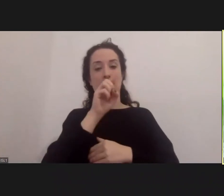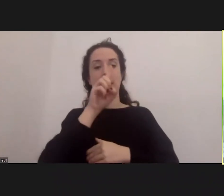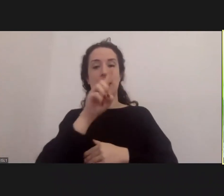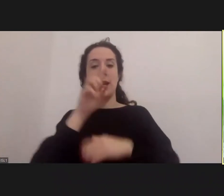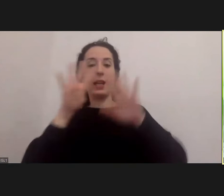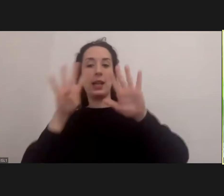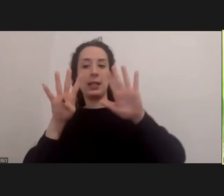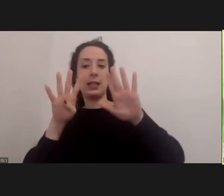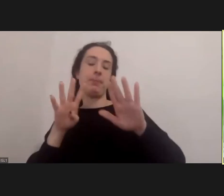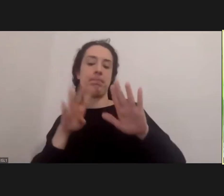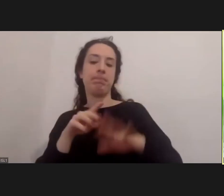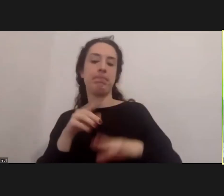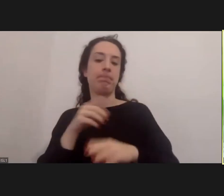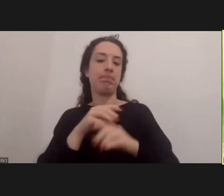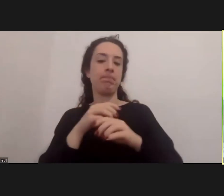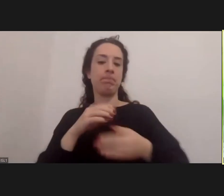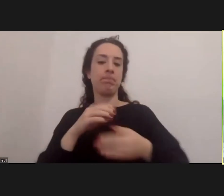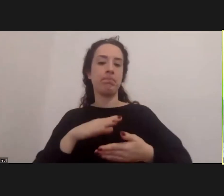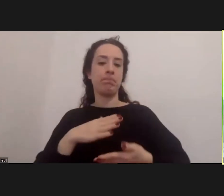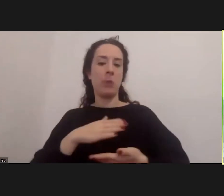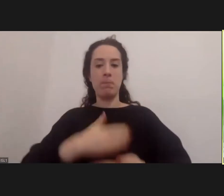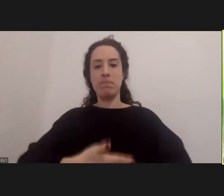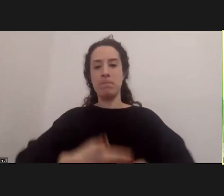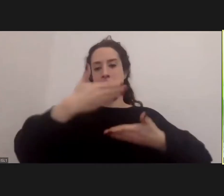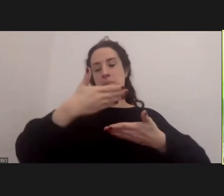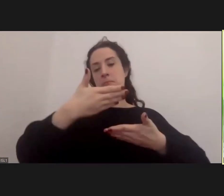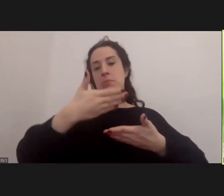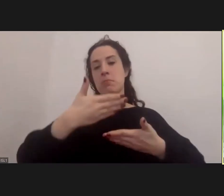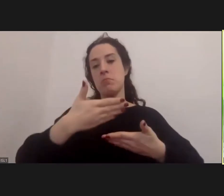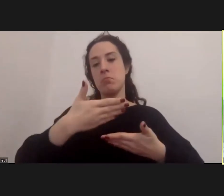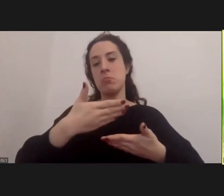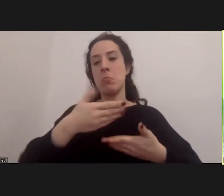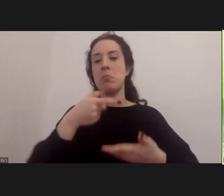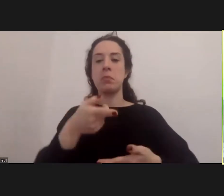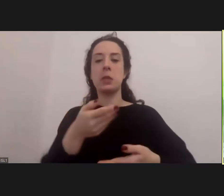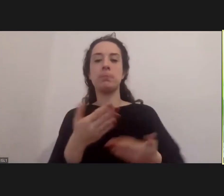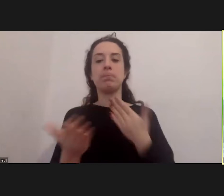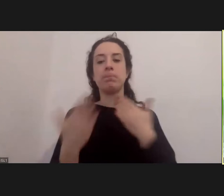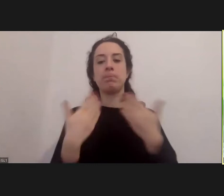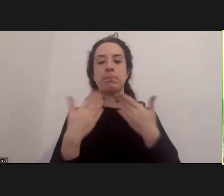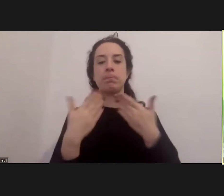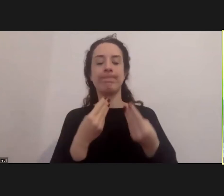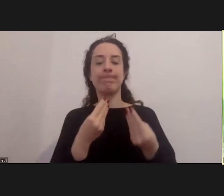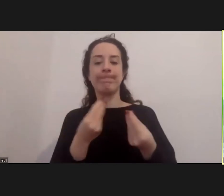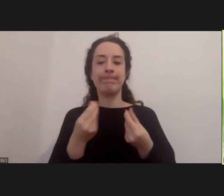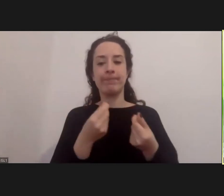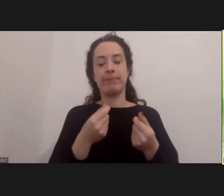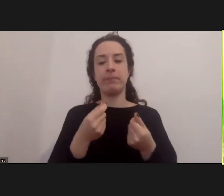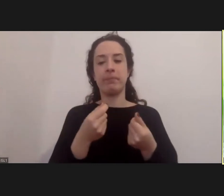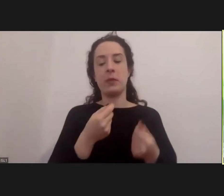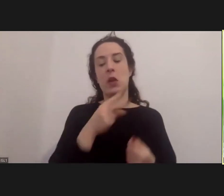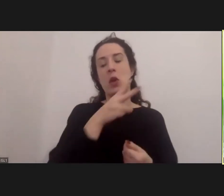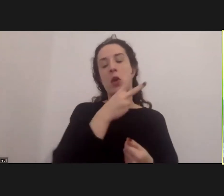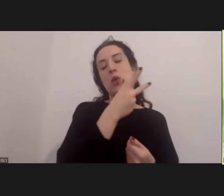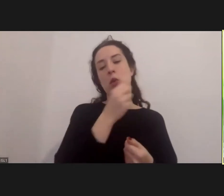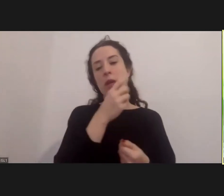with Disabilities, during the negotiations for the draft of the European Disability Strategy post-2020,